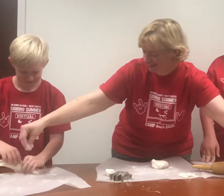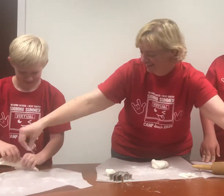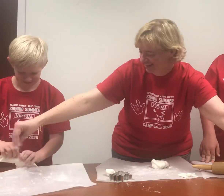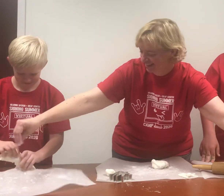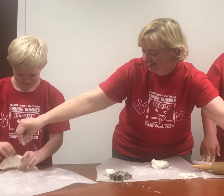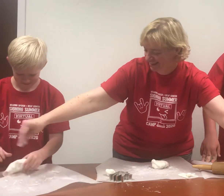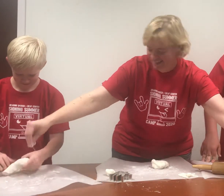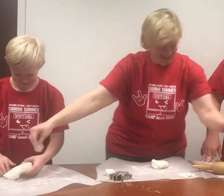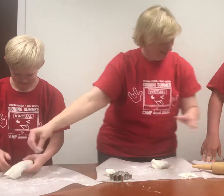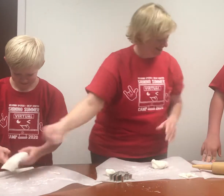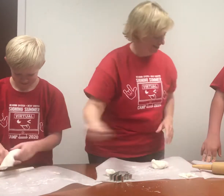There you go.